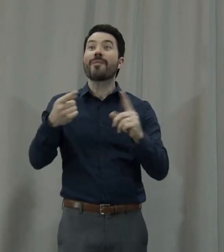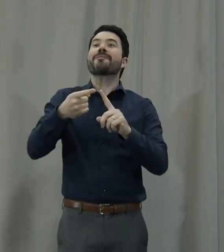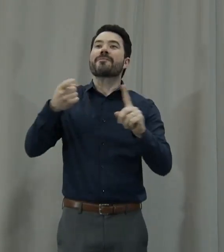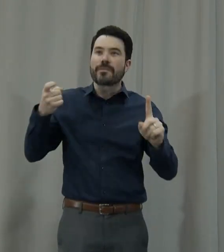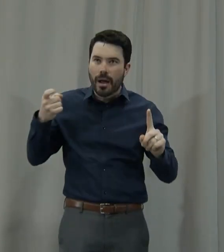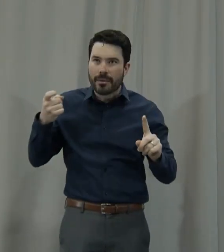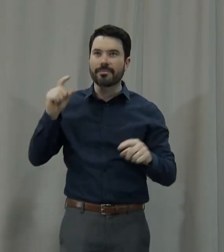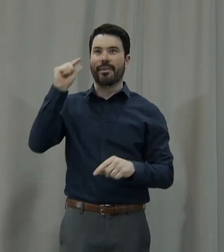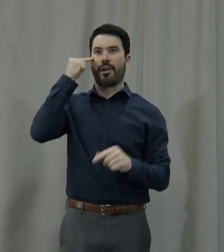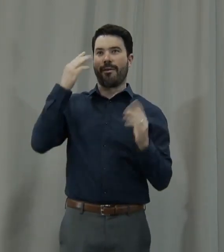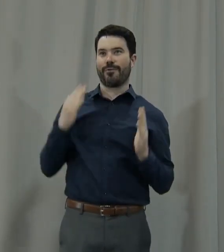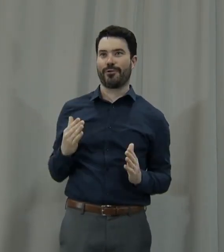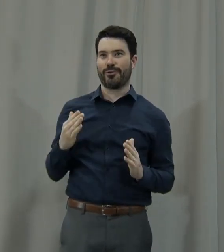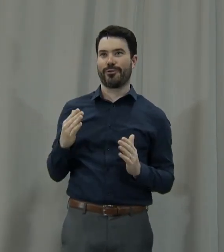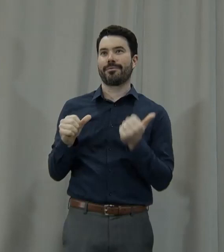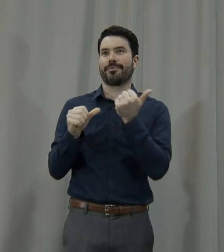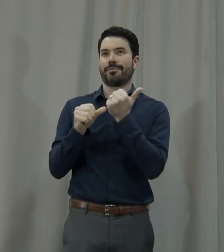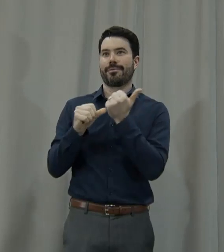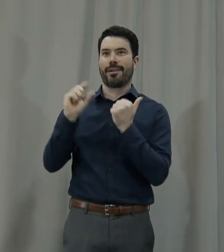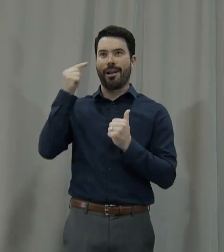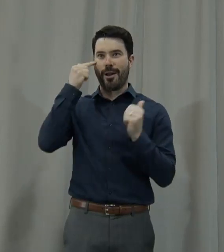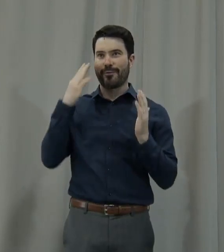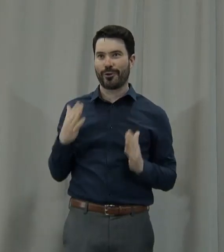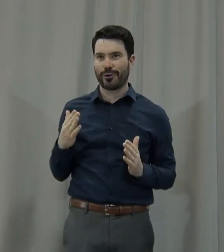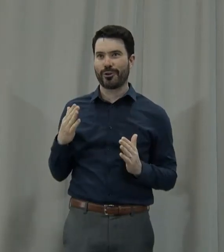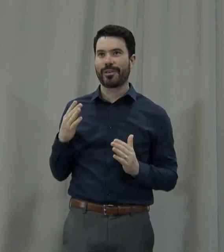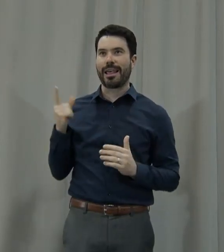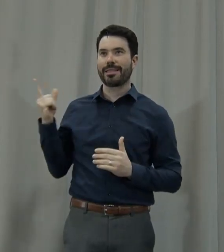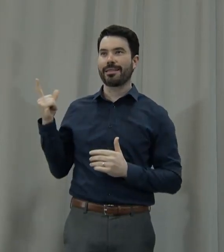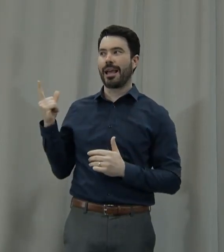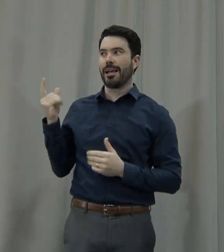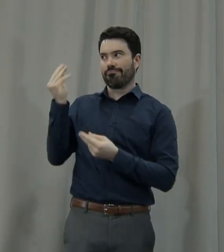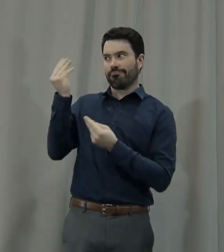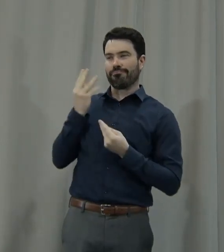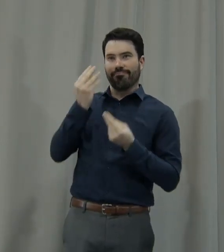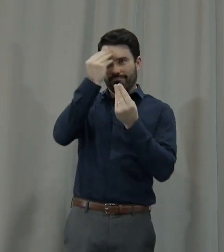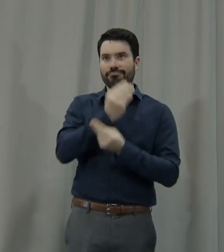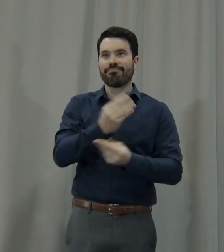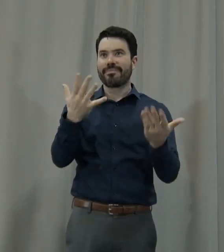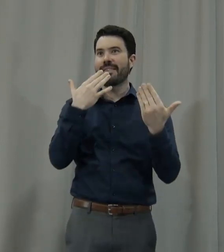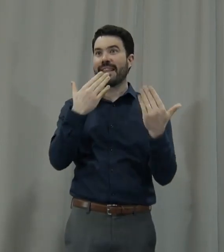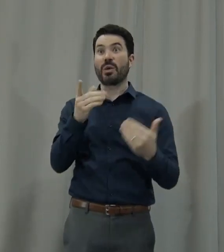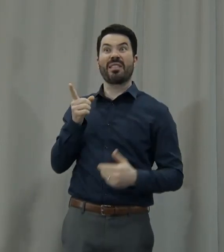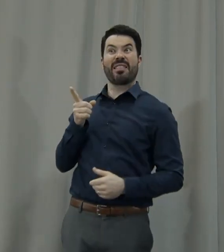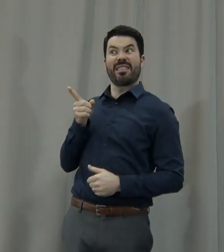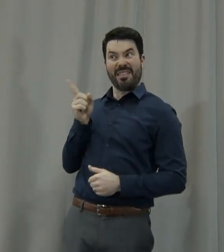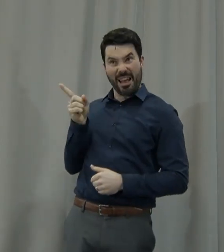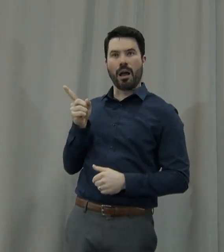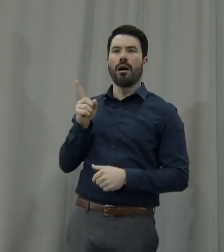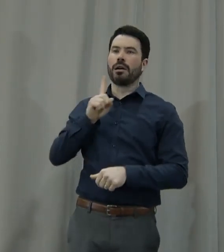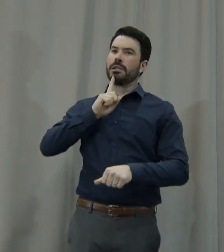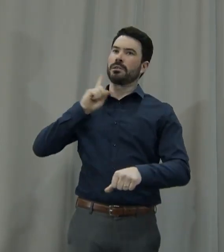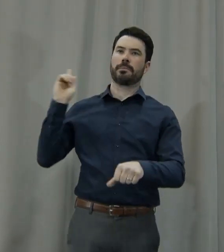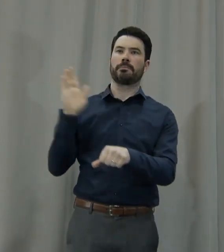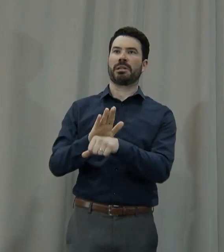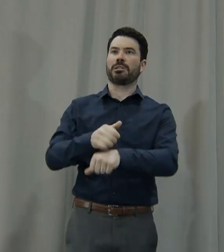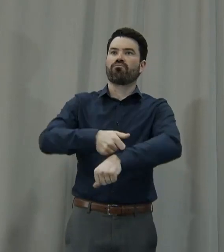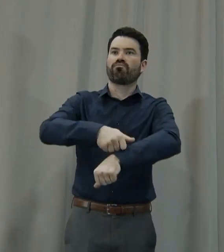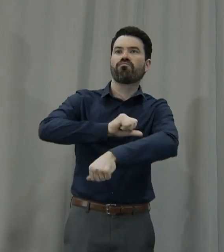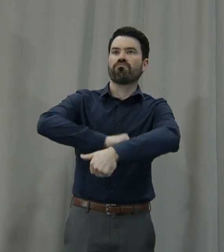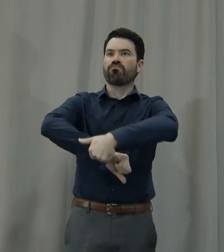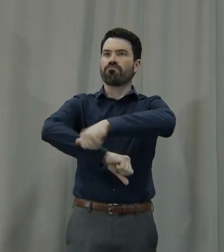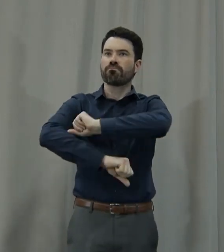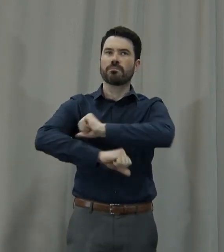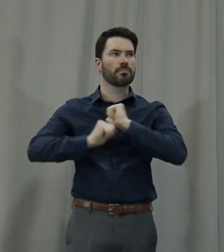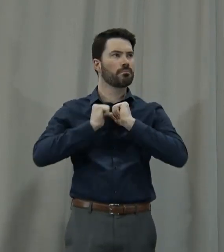governor. Because, you know, they are tremendously committed and to working with you as